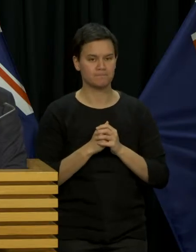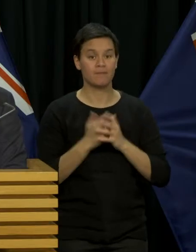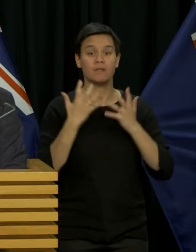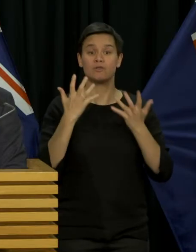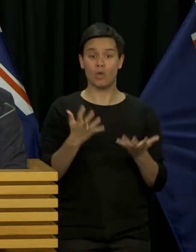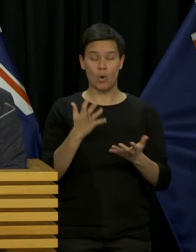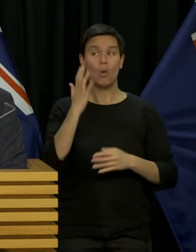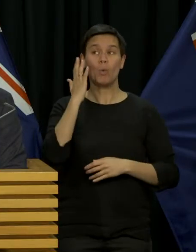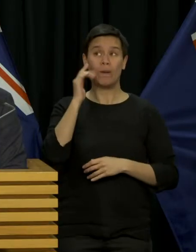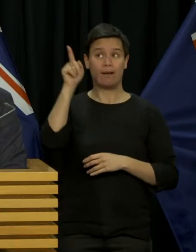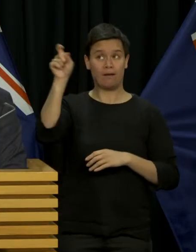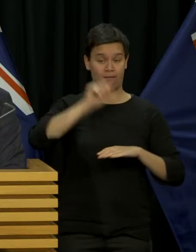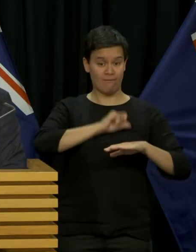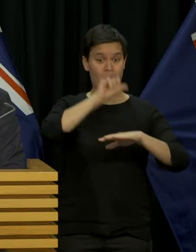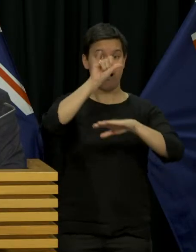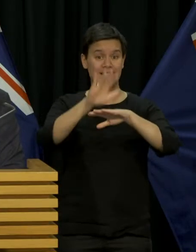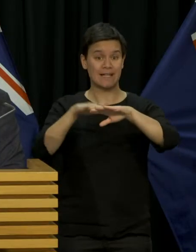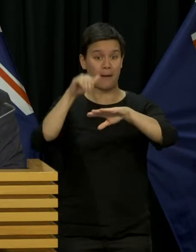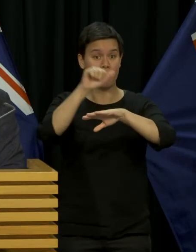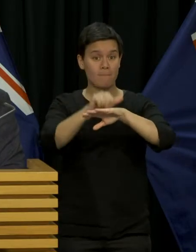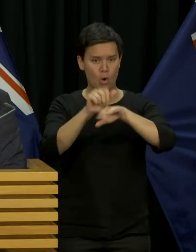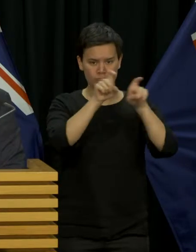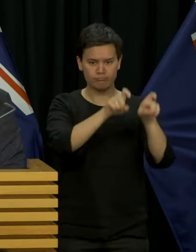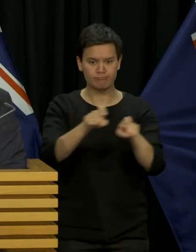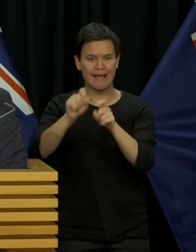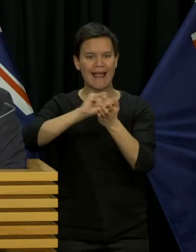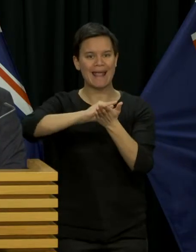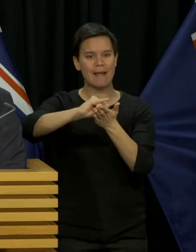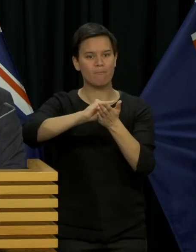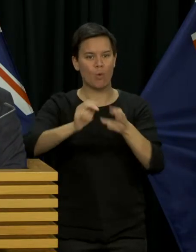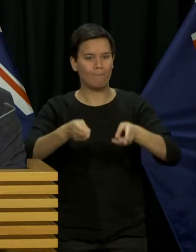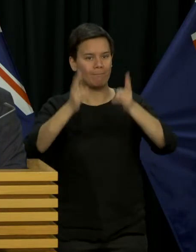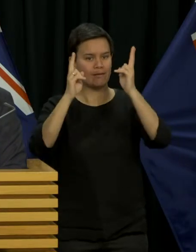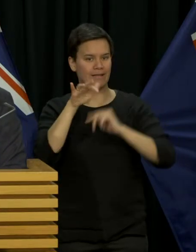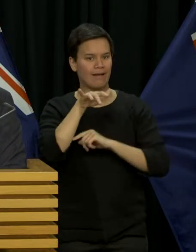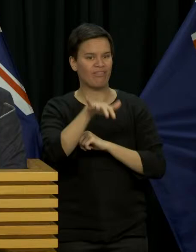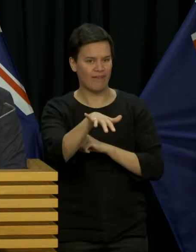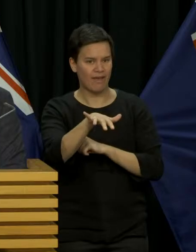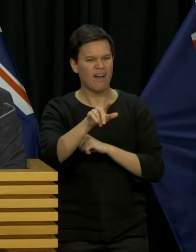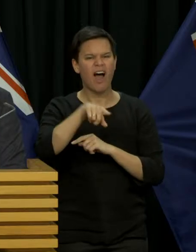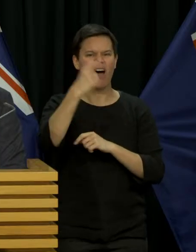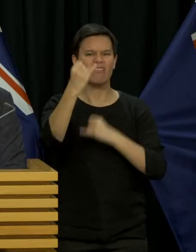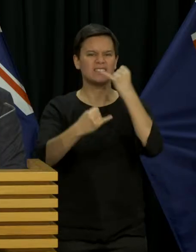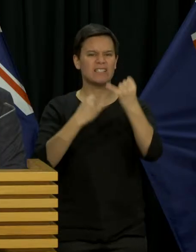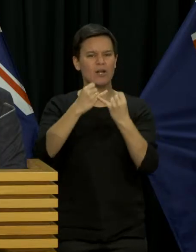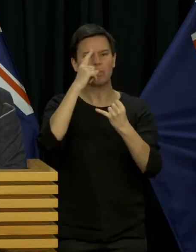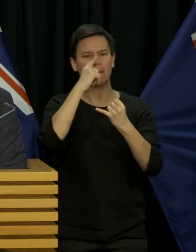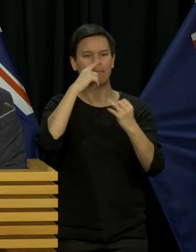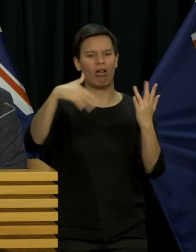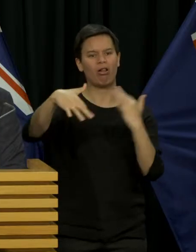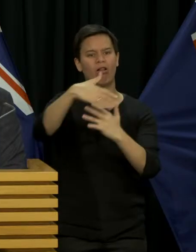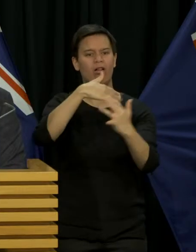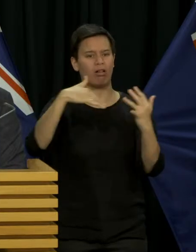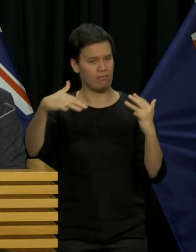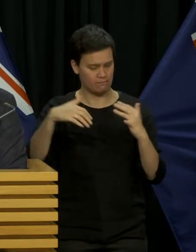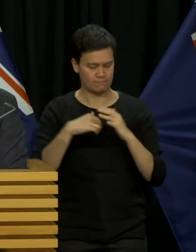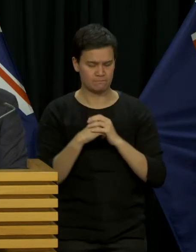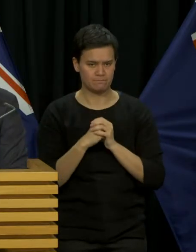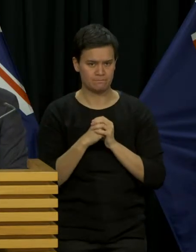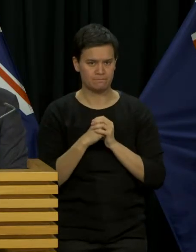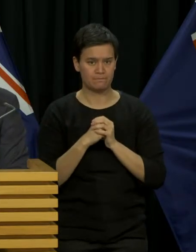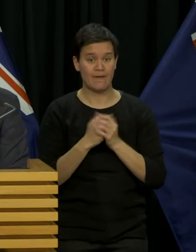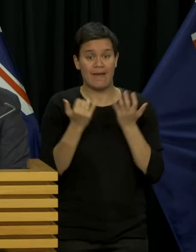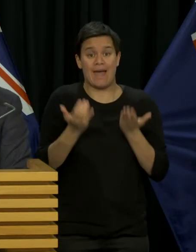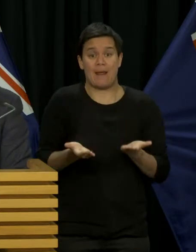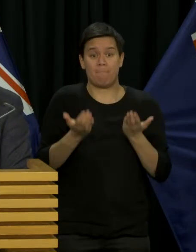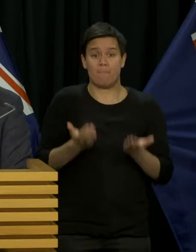lounge at Changi Airport, along with travellers from other parts of the world. Officials are currently seeking information from South